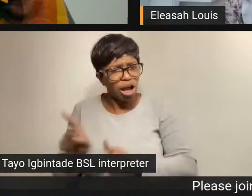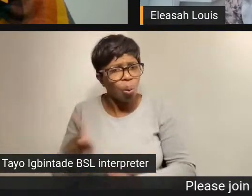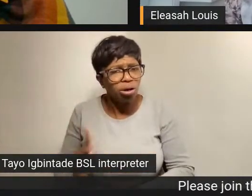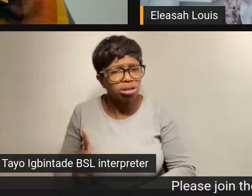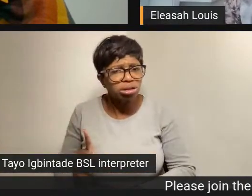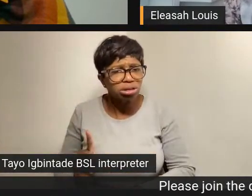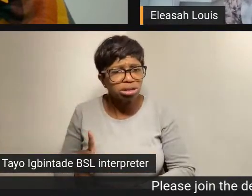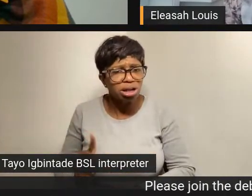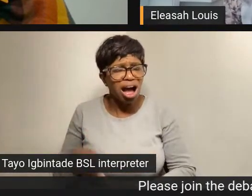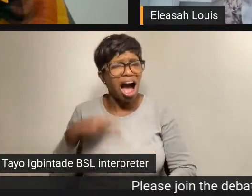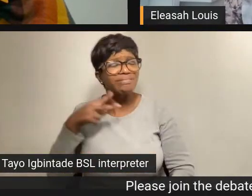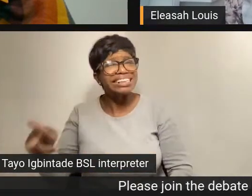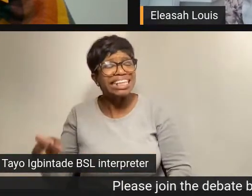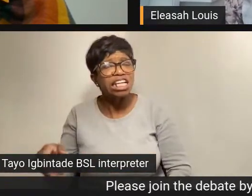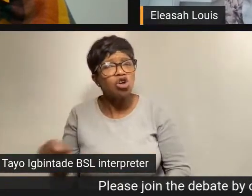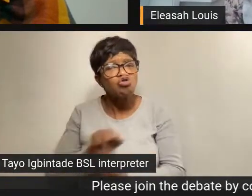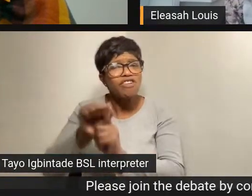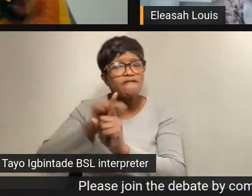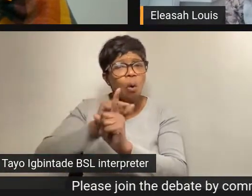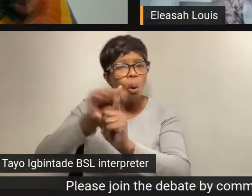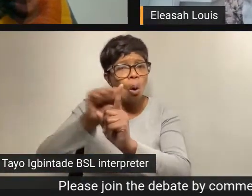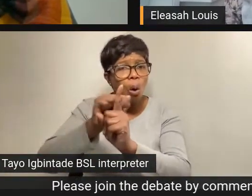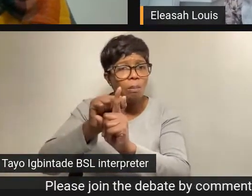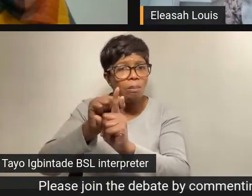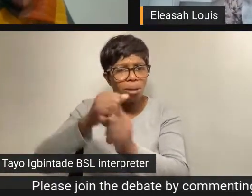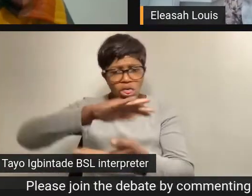reform, never dismantling.